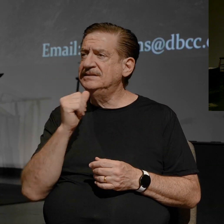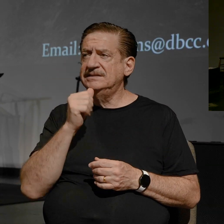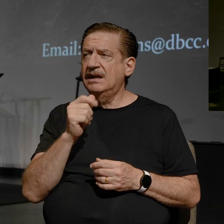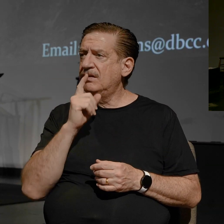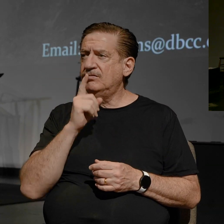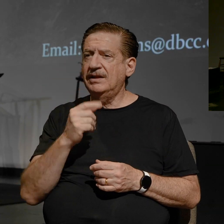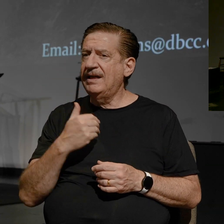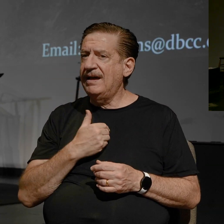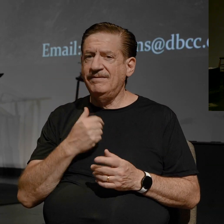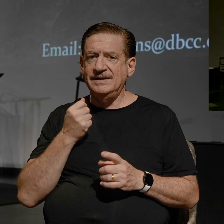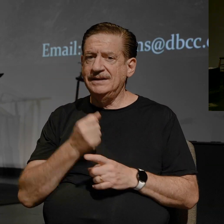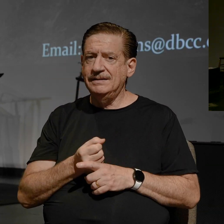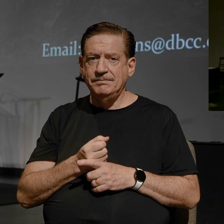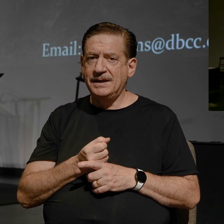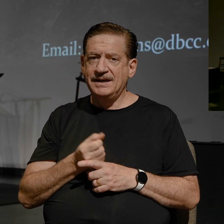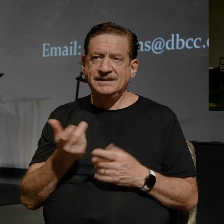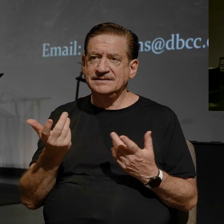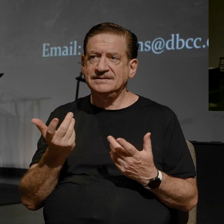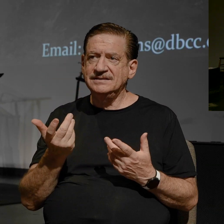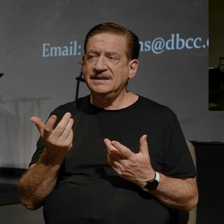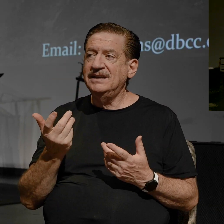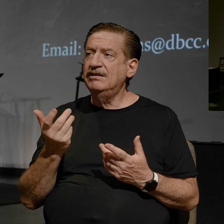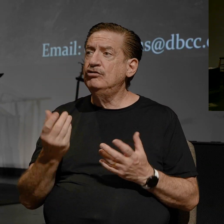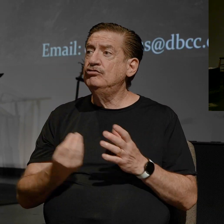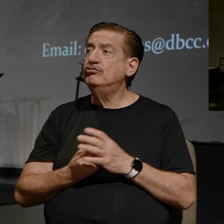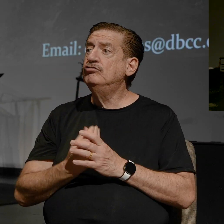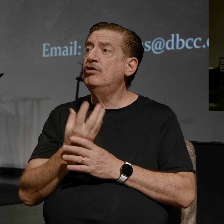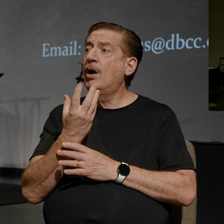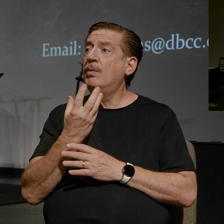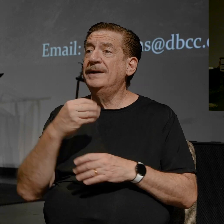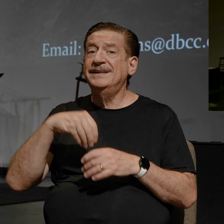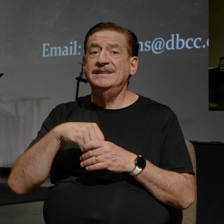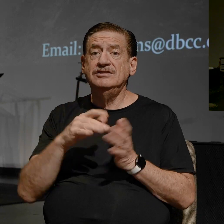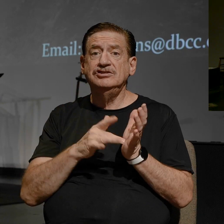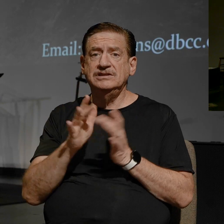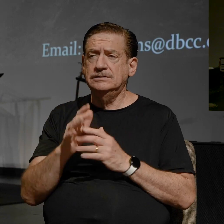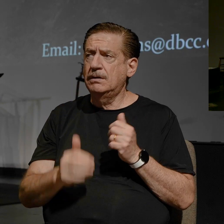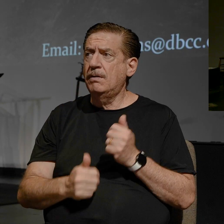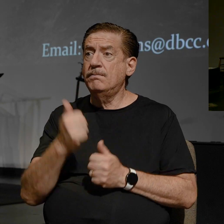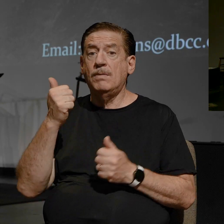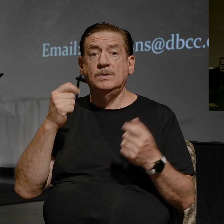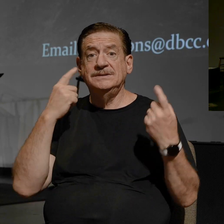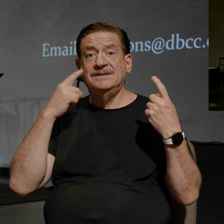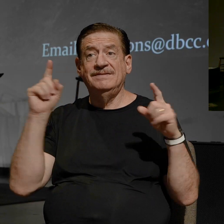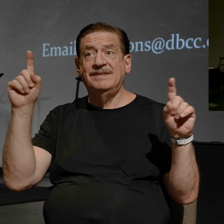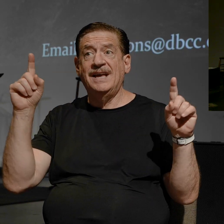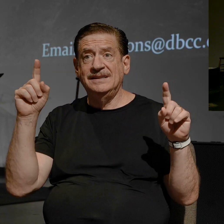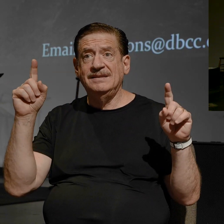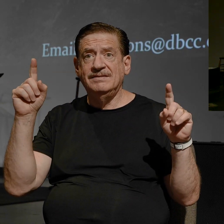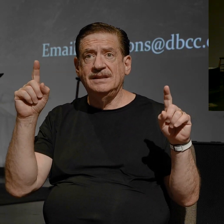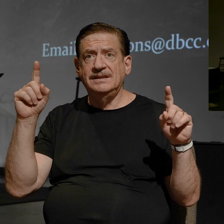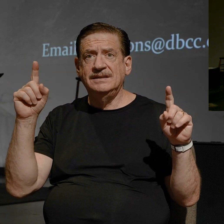really having an impact. In fact, growing in Jesus is most effectively